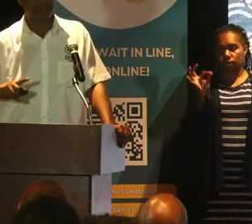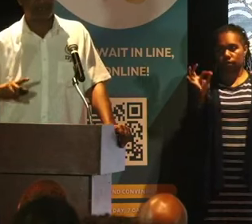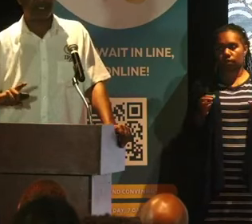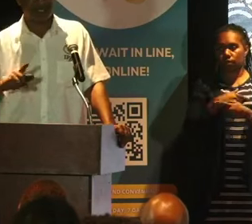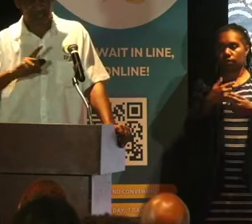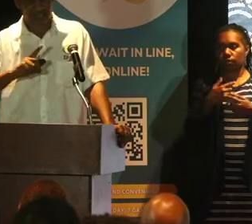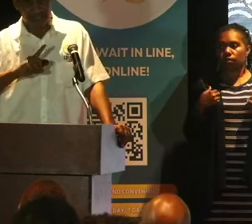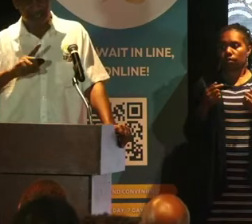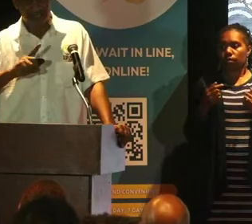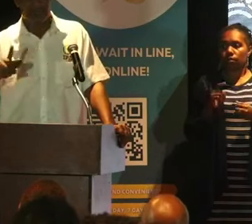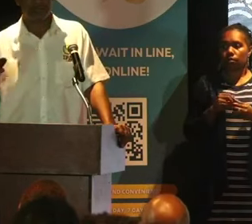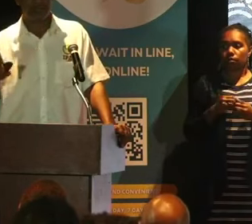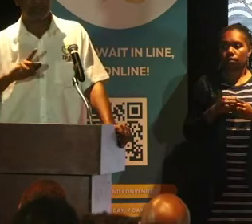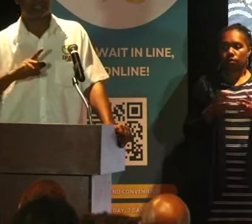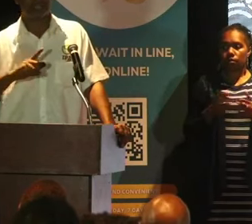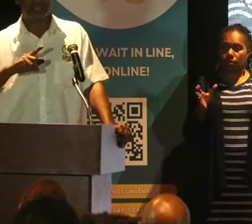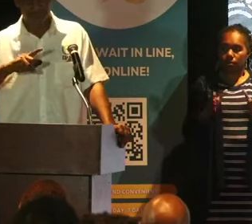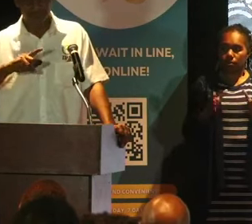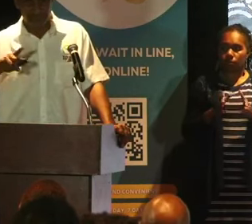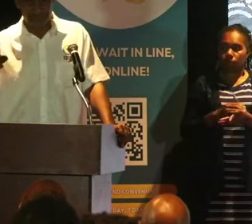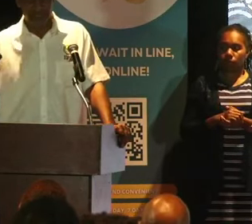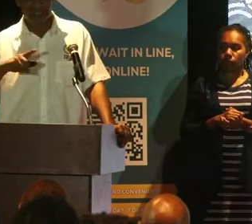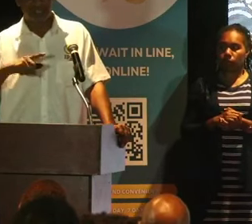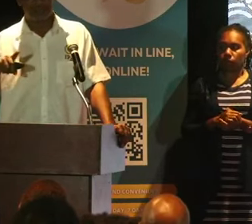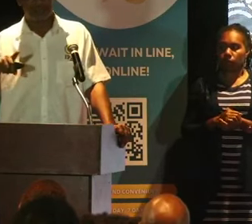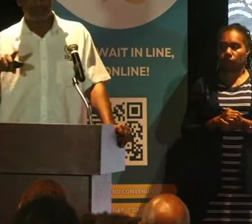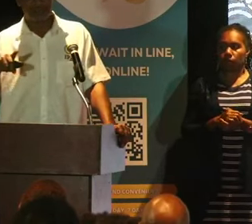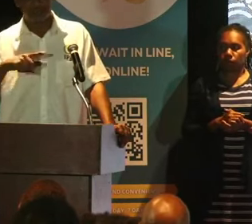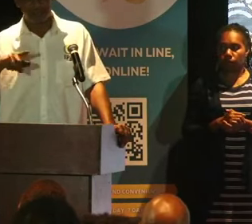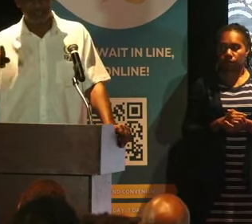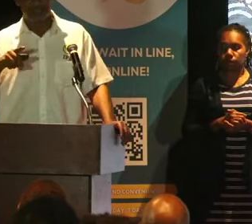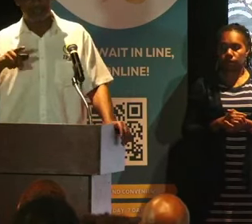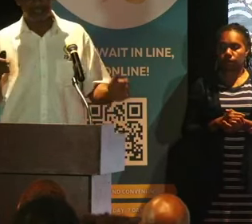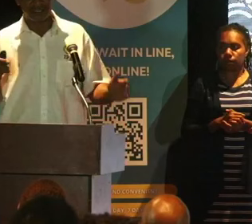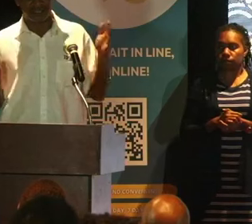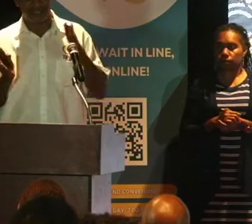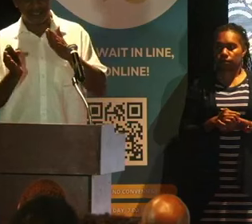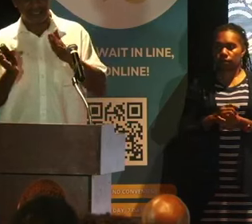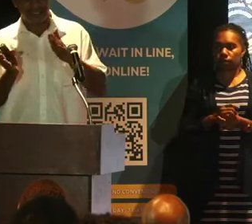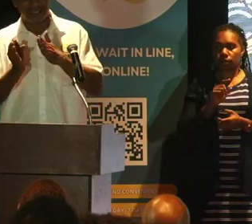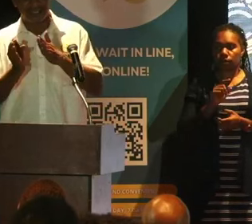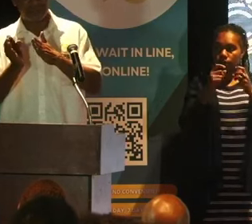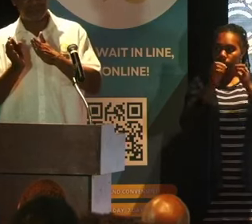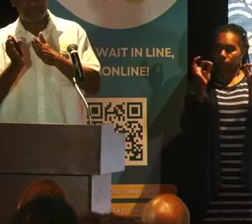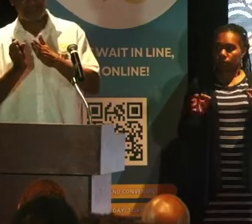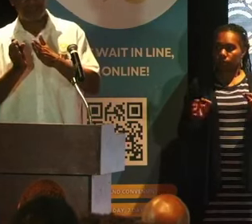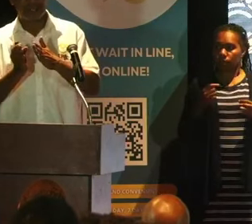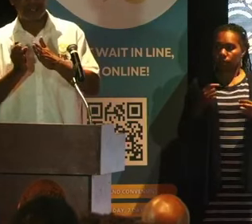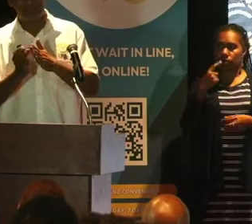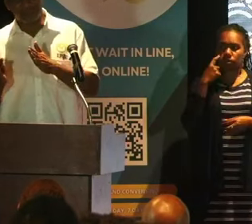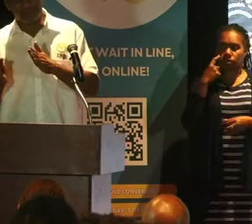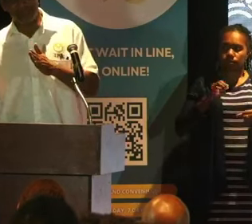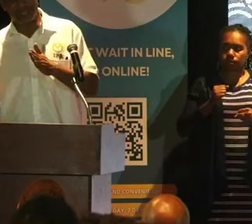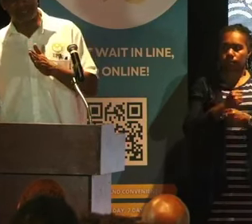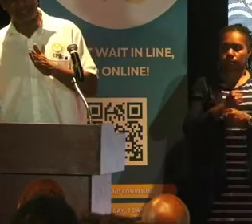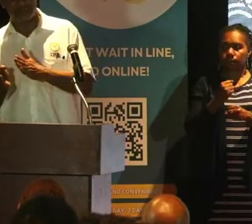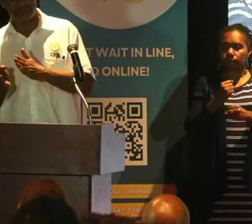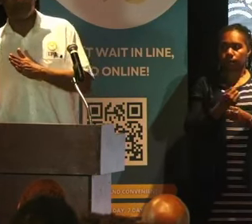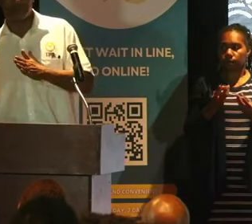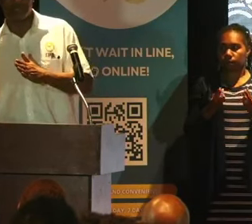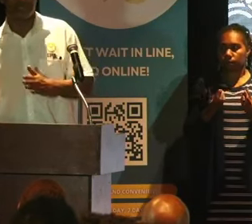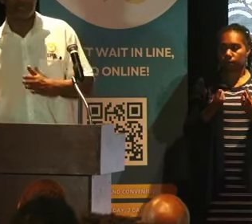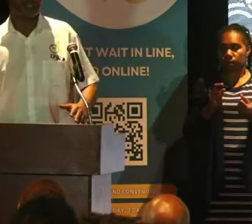or small. It is the one form. That's why it is more, we try to make it hit the middle line. We don't want to make it